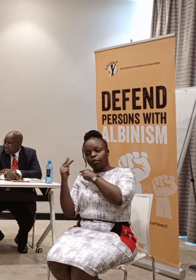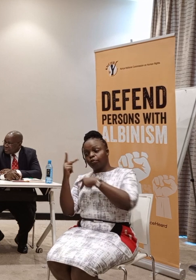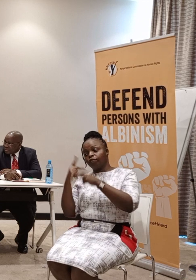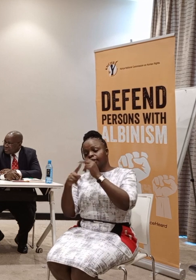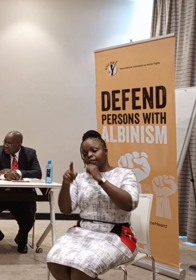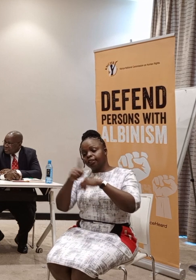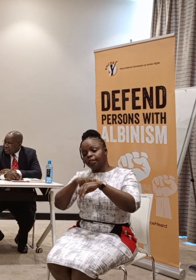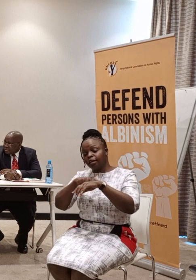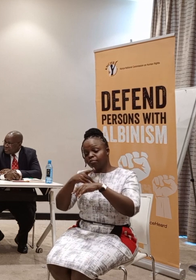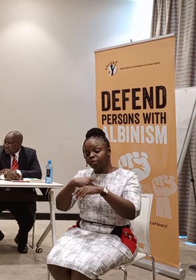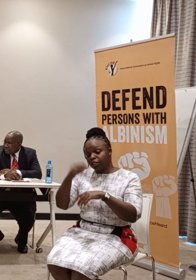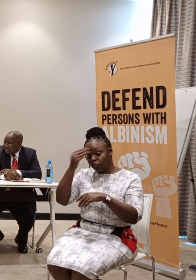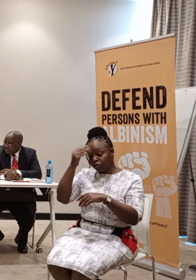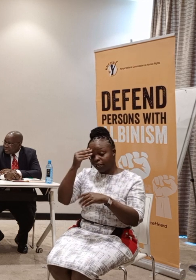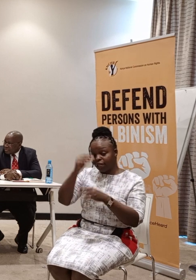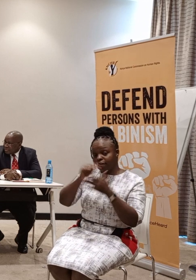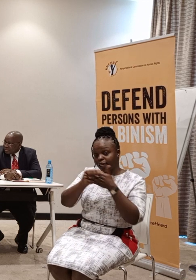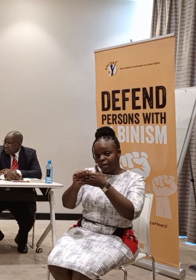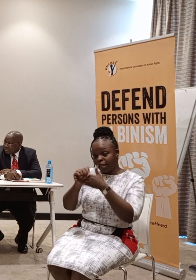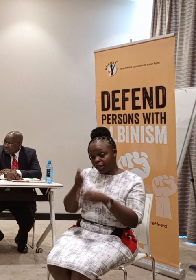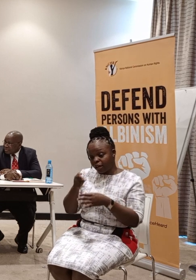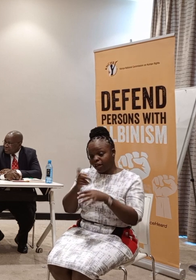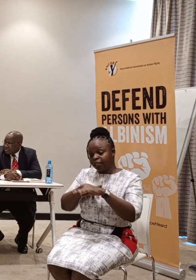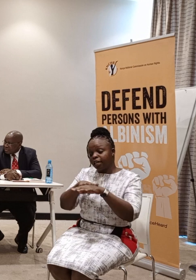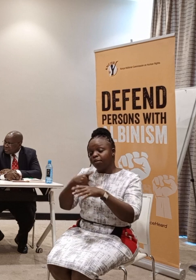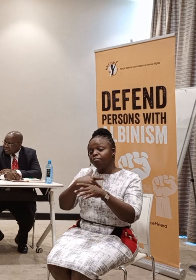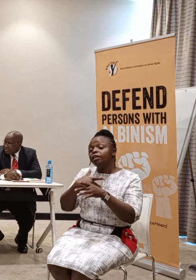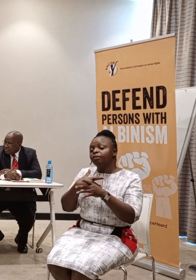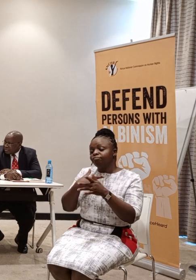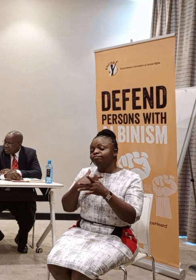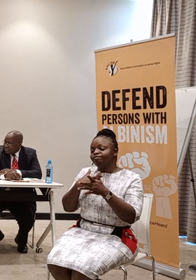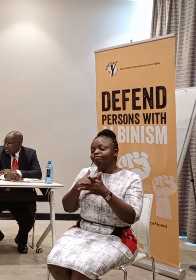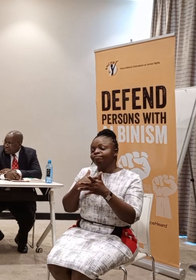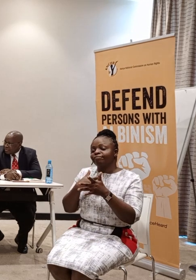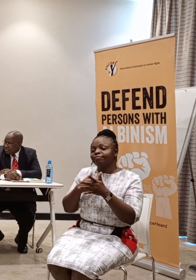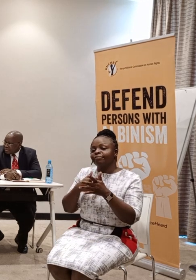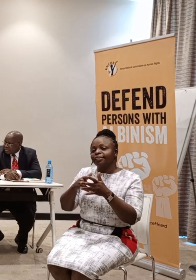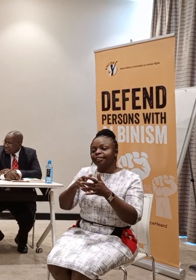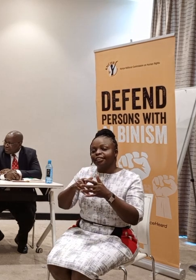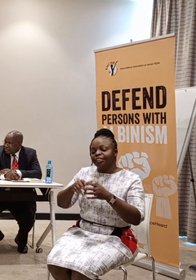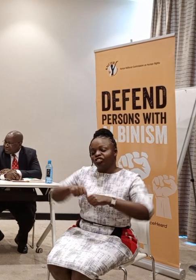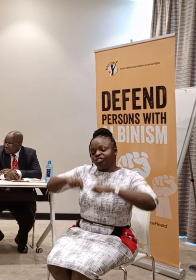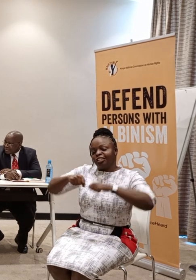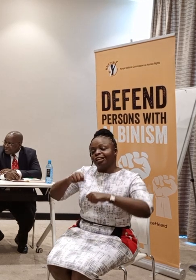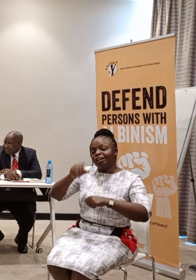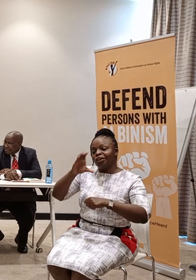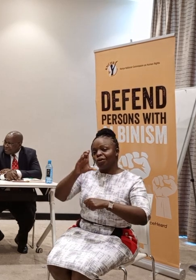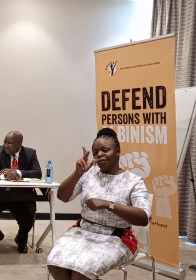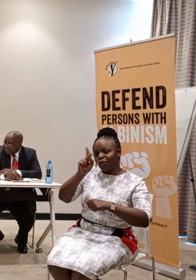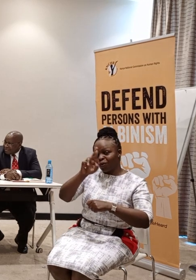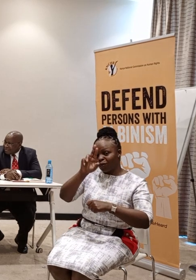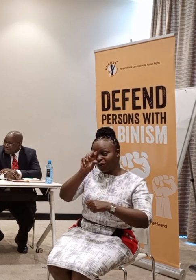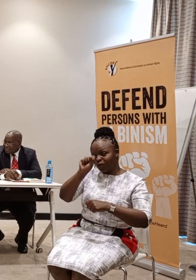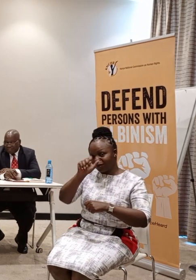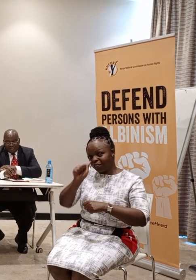there, when I was running to be chairman of KUSA, let me tell you a story.